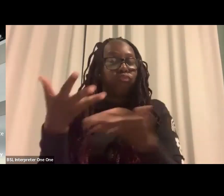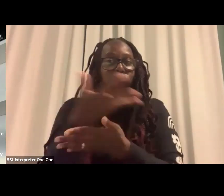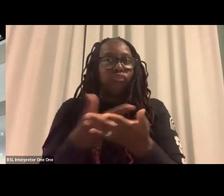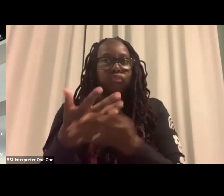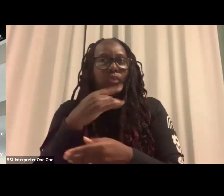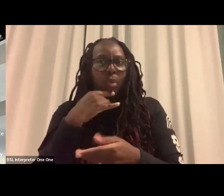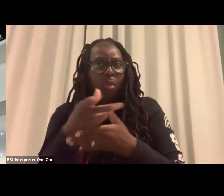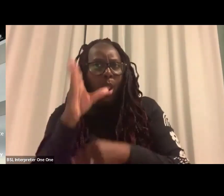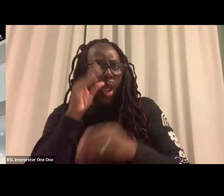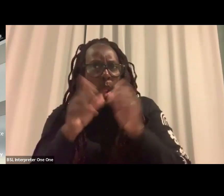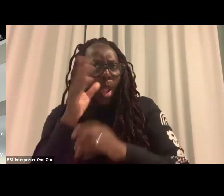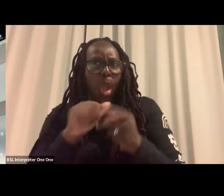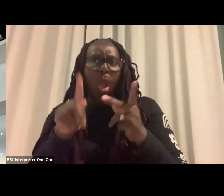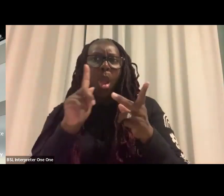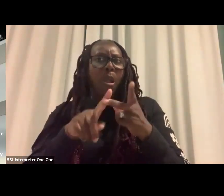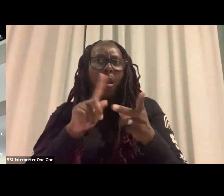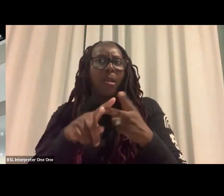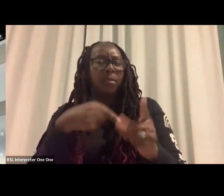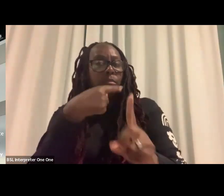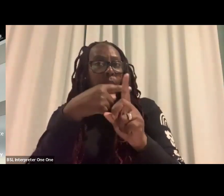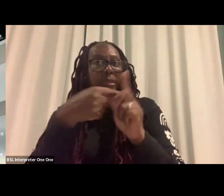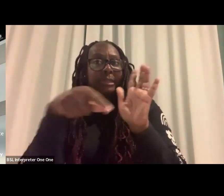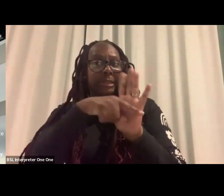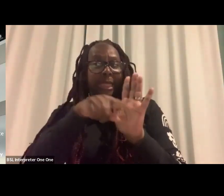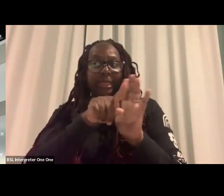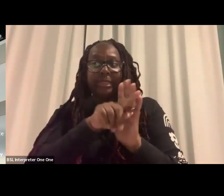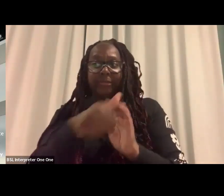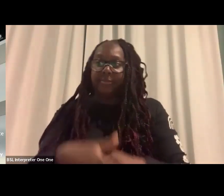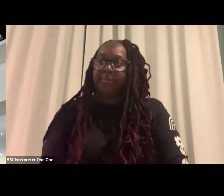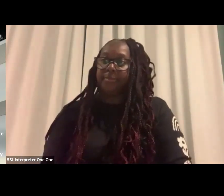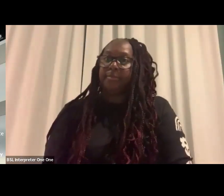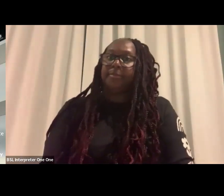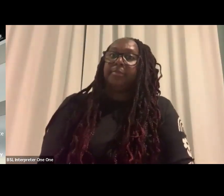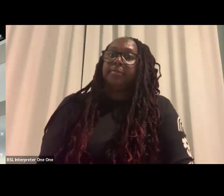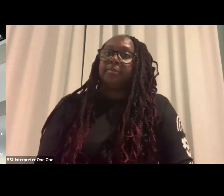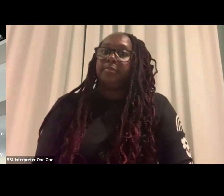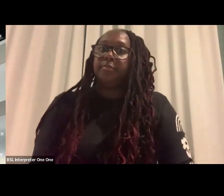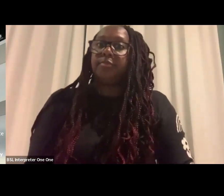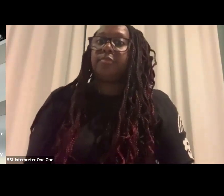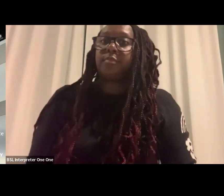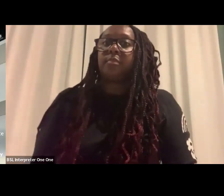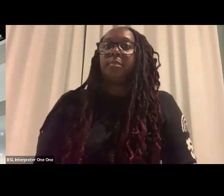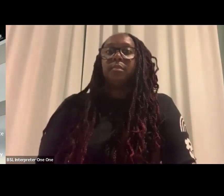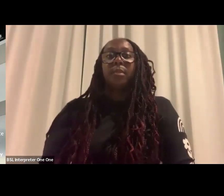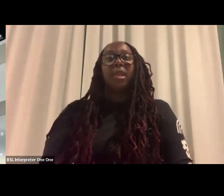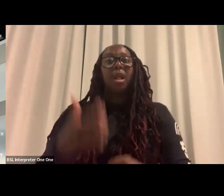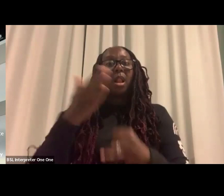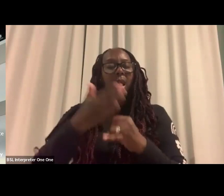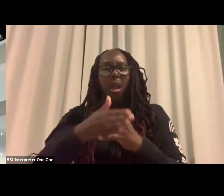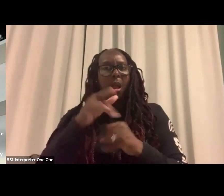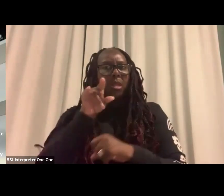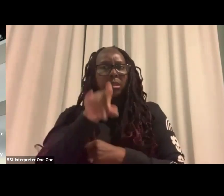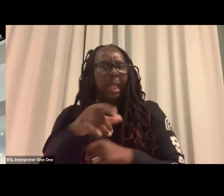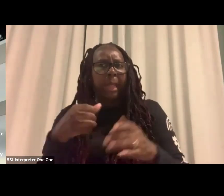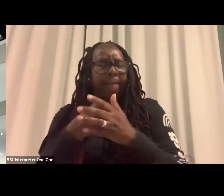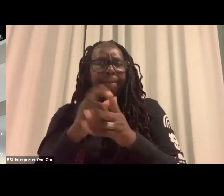of the policies of the policy will be. And then the last section is about assessing impacts on well-being